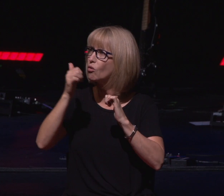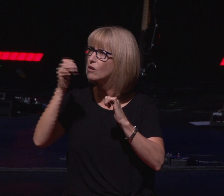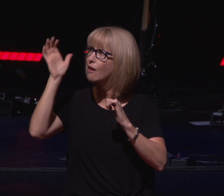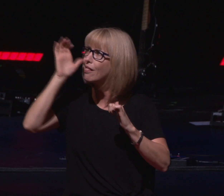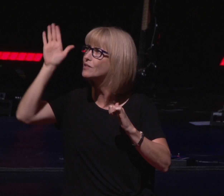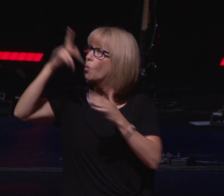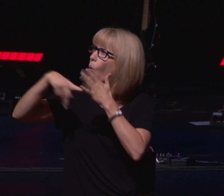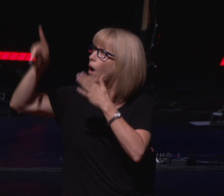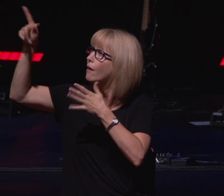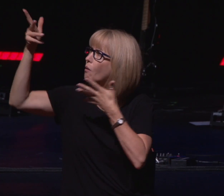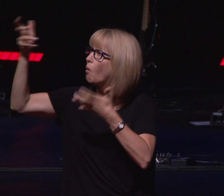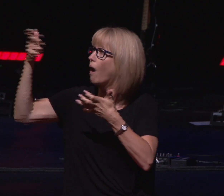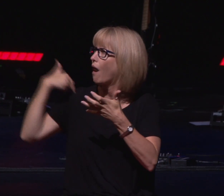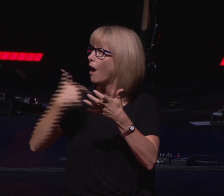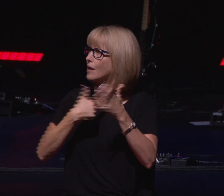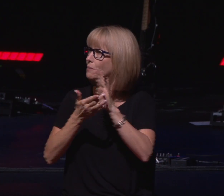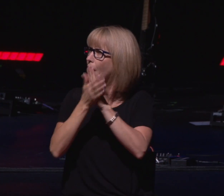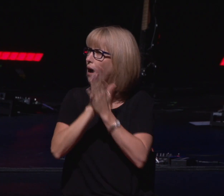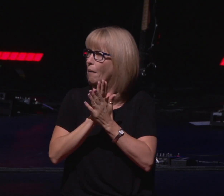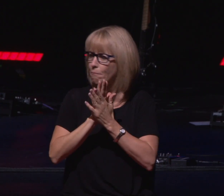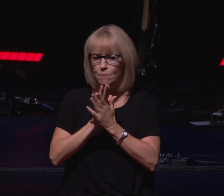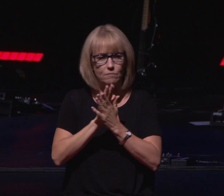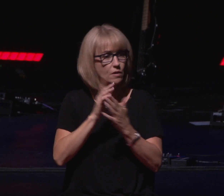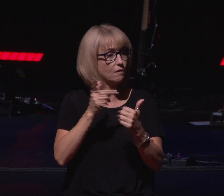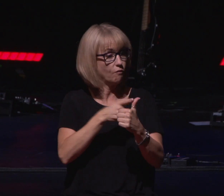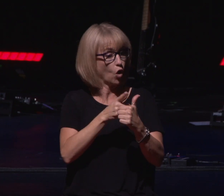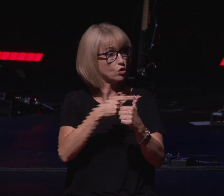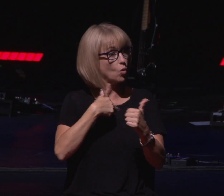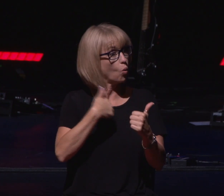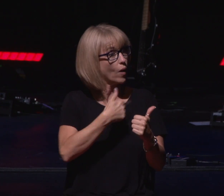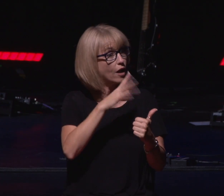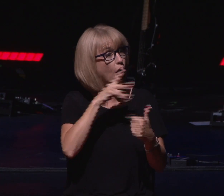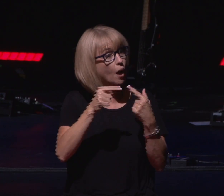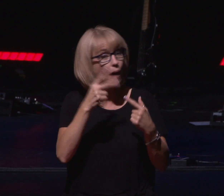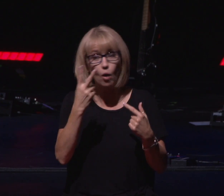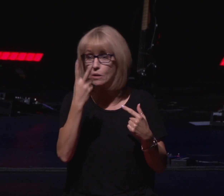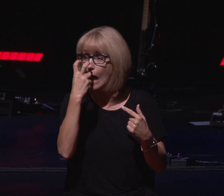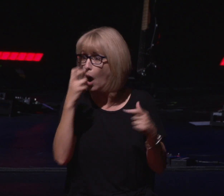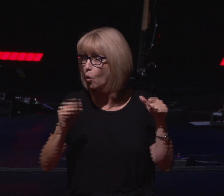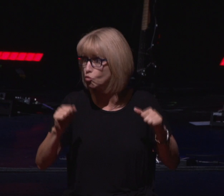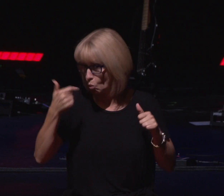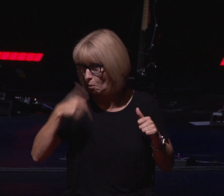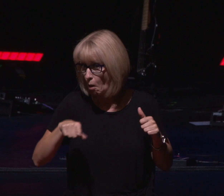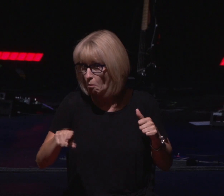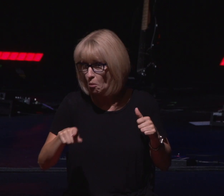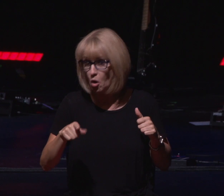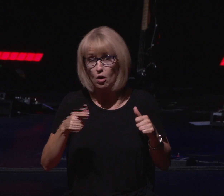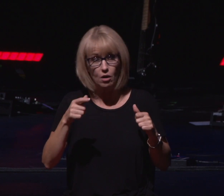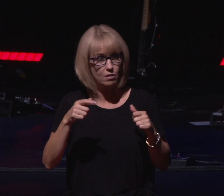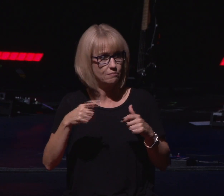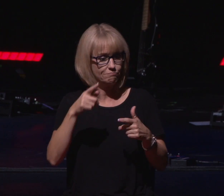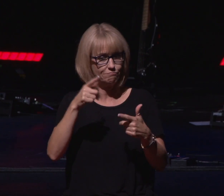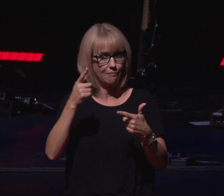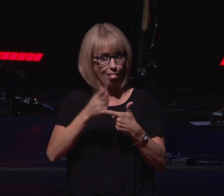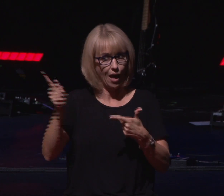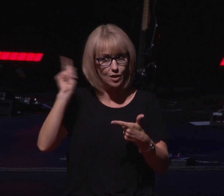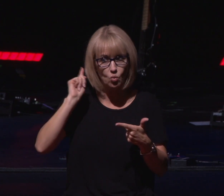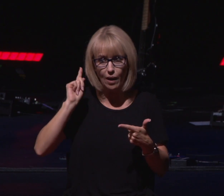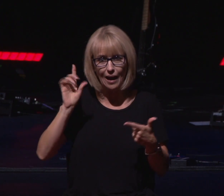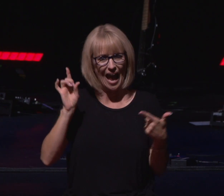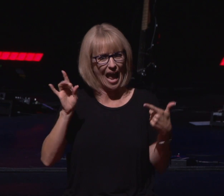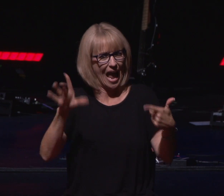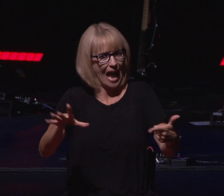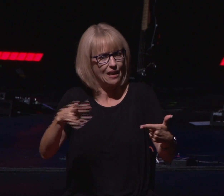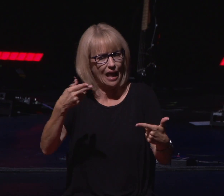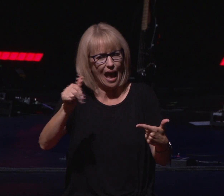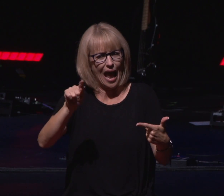took a look at what it means to doubt and ask those questions and how we bring that before God. Last week, Ben shared with us on hatred and how to bring